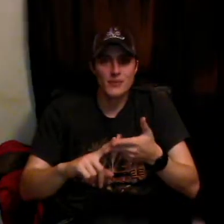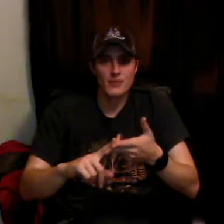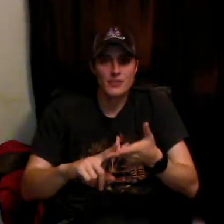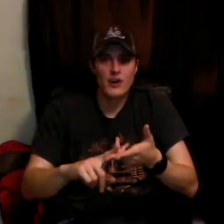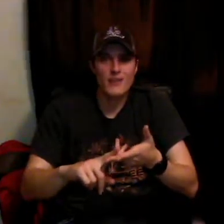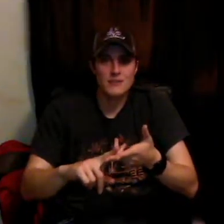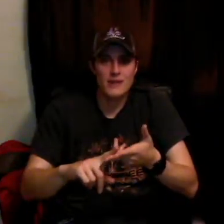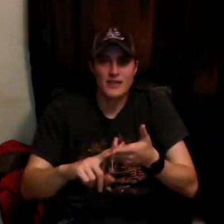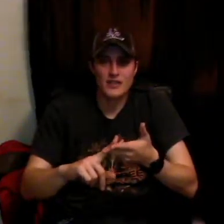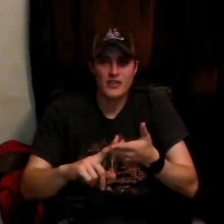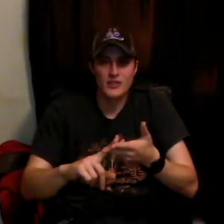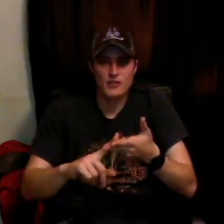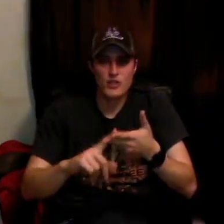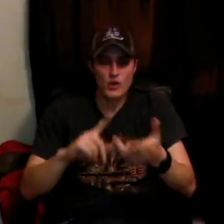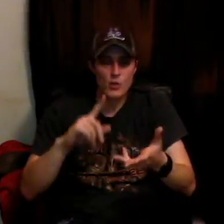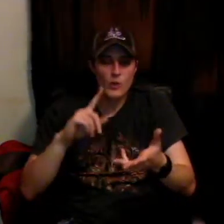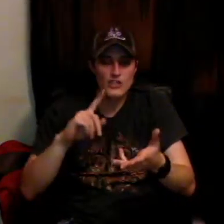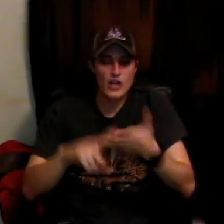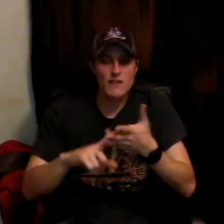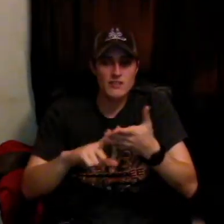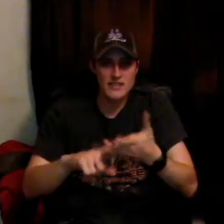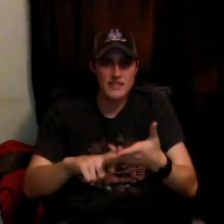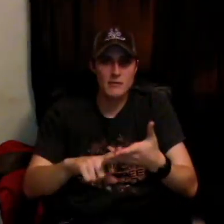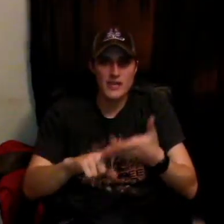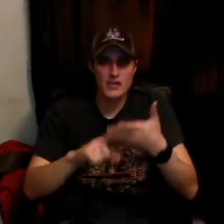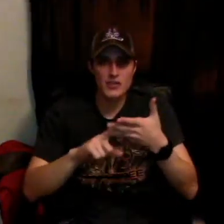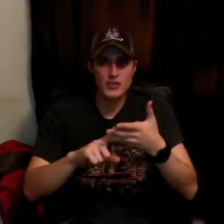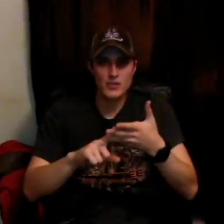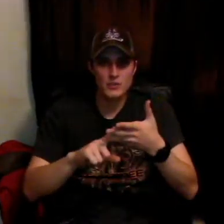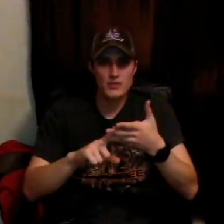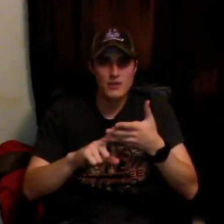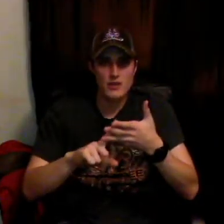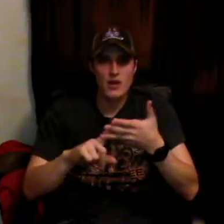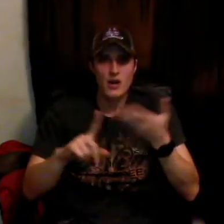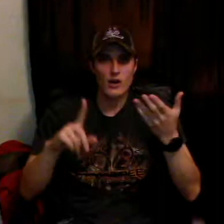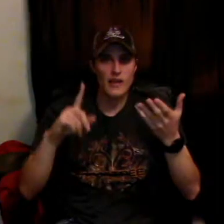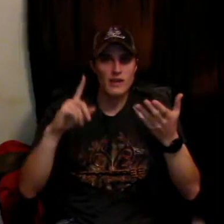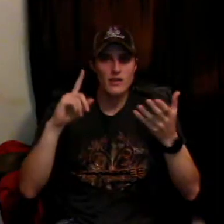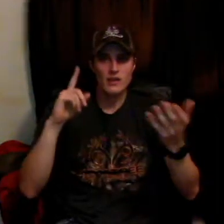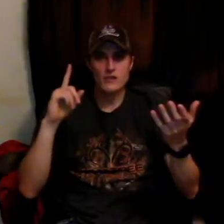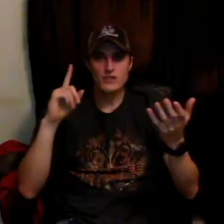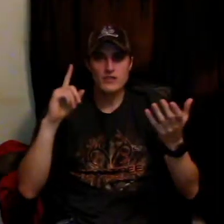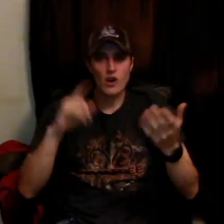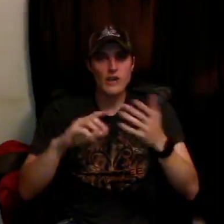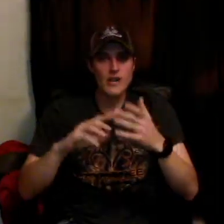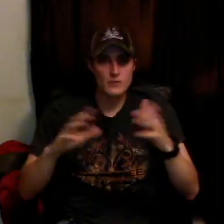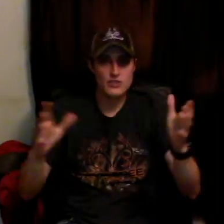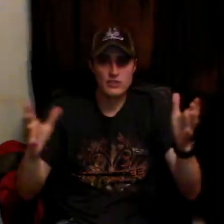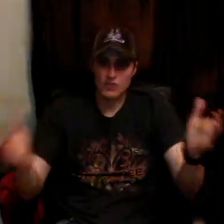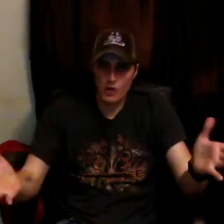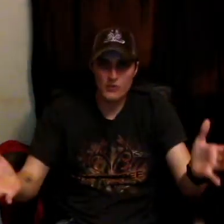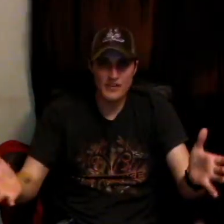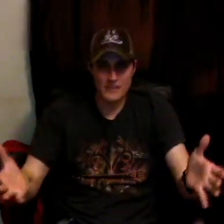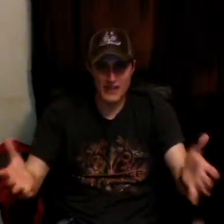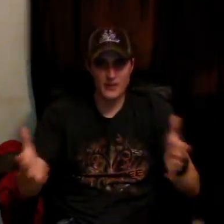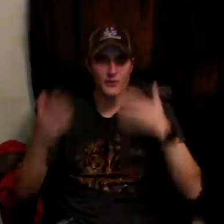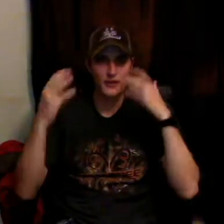Which calls am I going to use? Which cover scent am I going to use? Okay? There's all kinds of, which clothing am I going to wear?